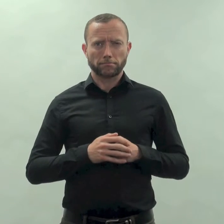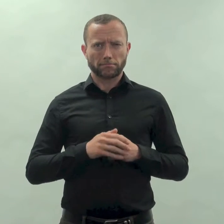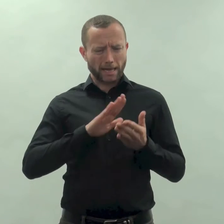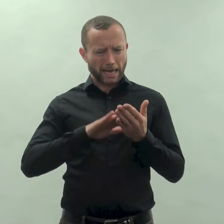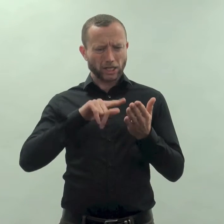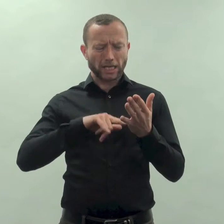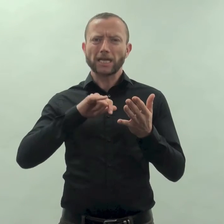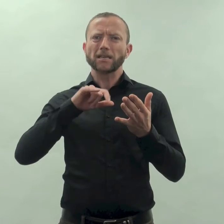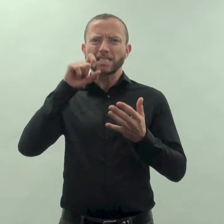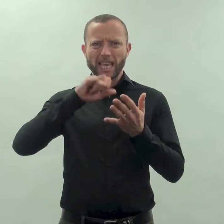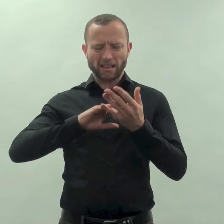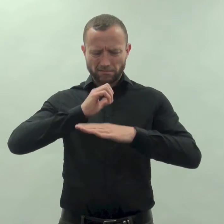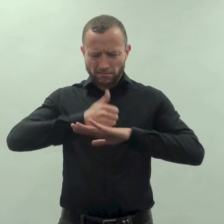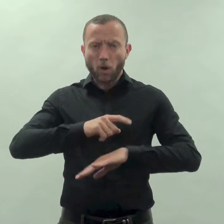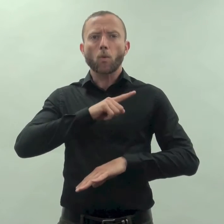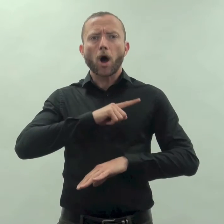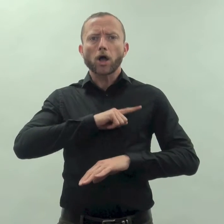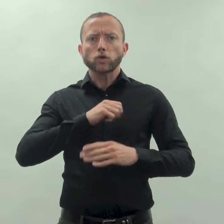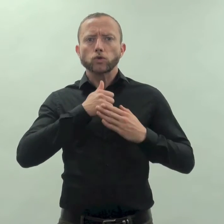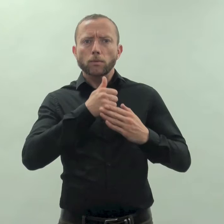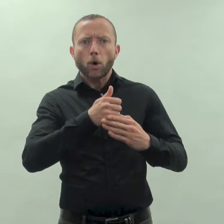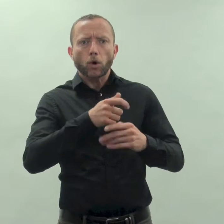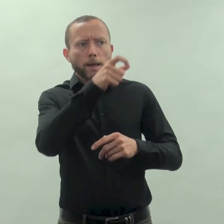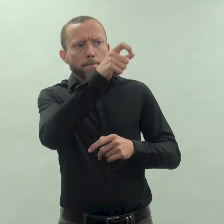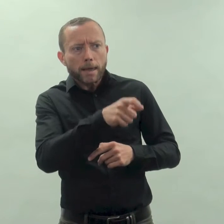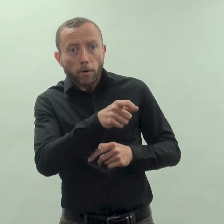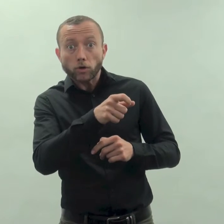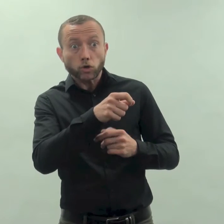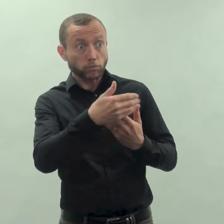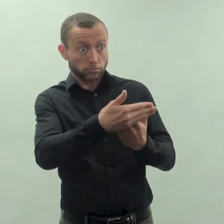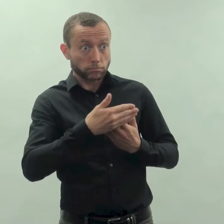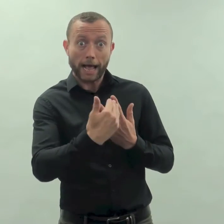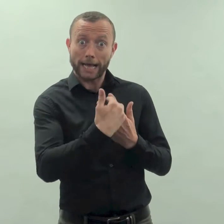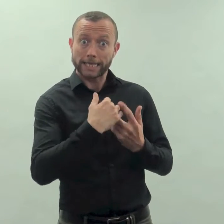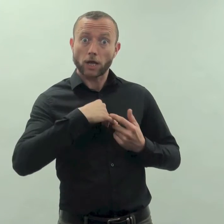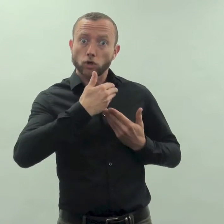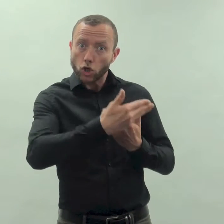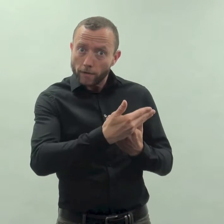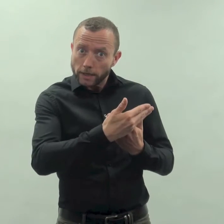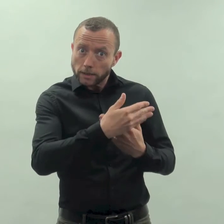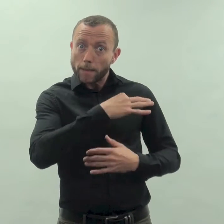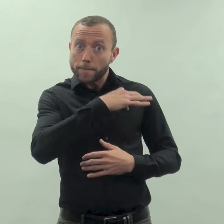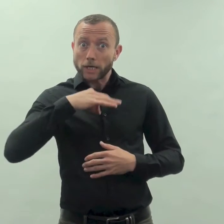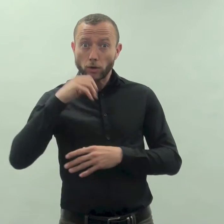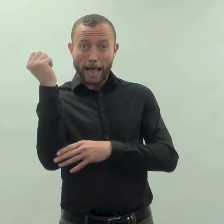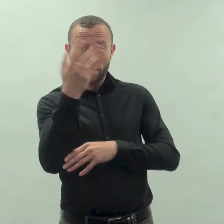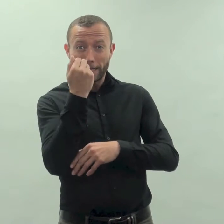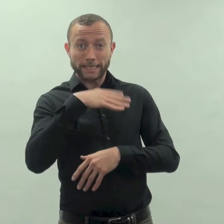The HTCS was set up to provide financial assistance to people who use NHS services, do not have a